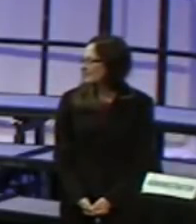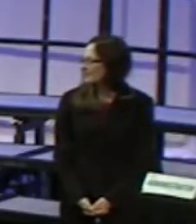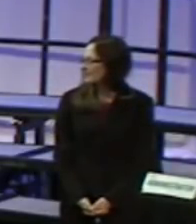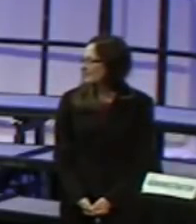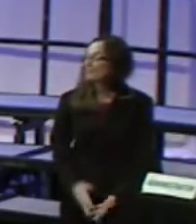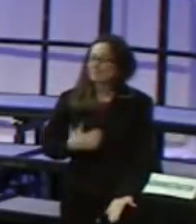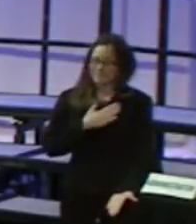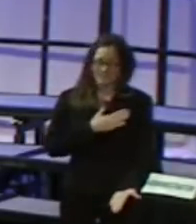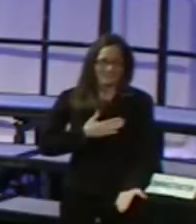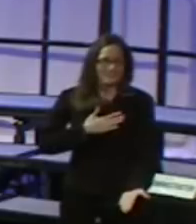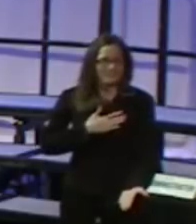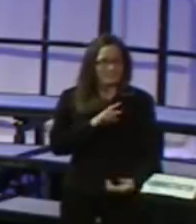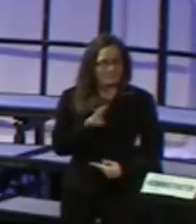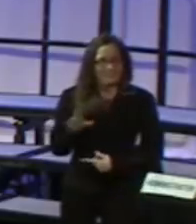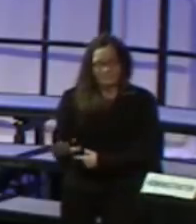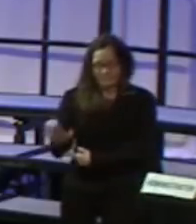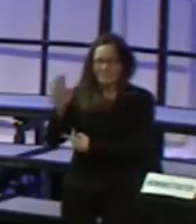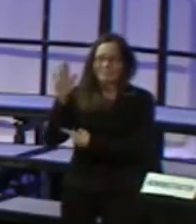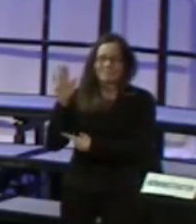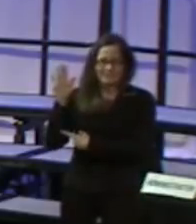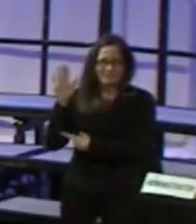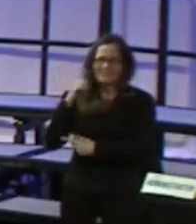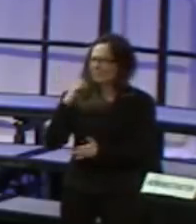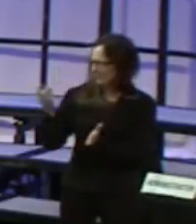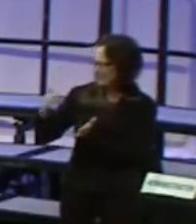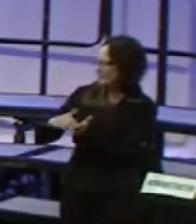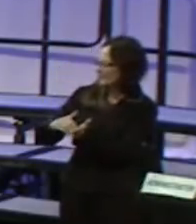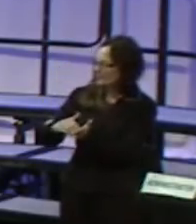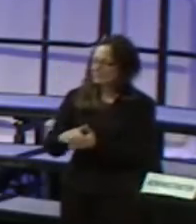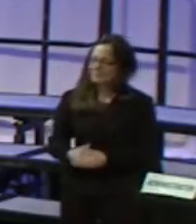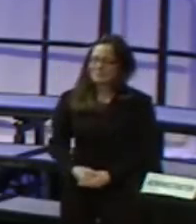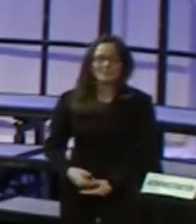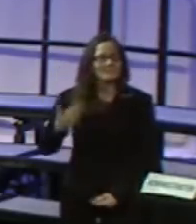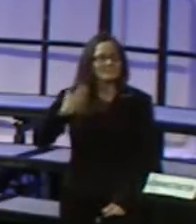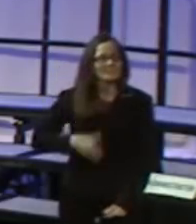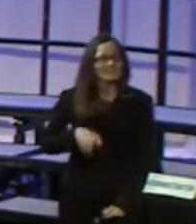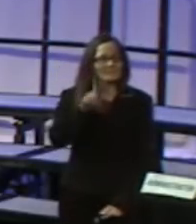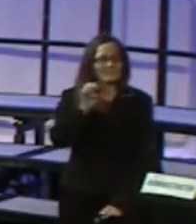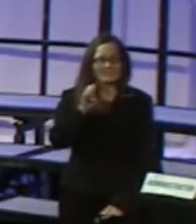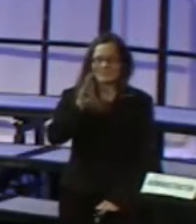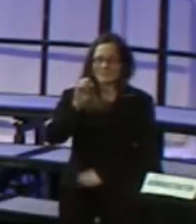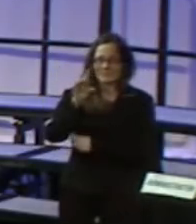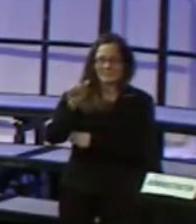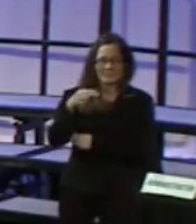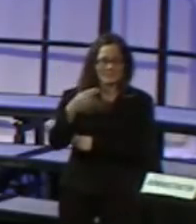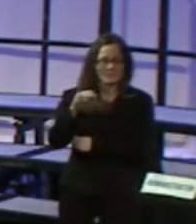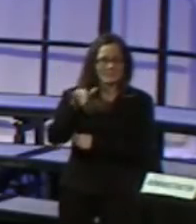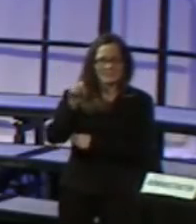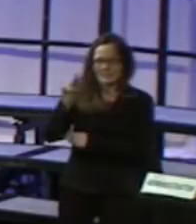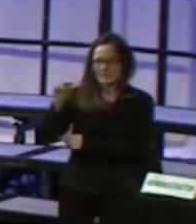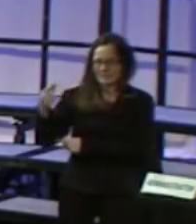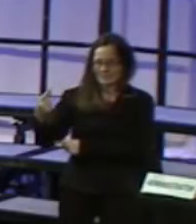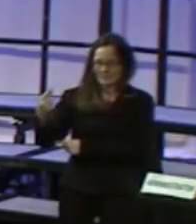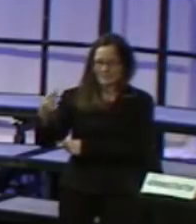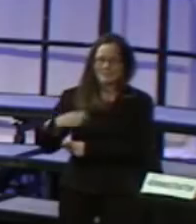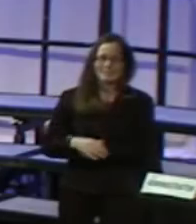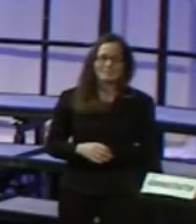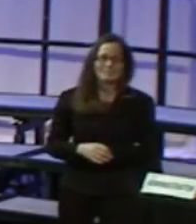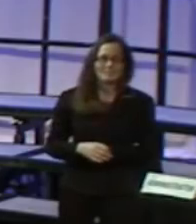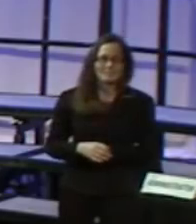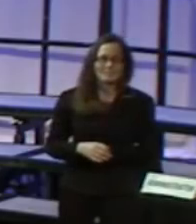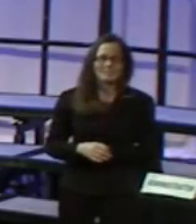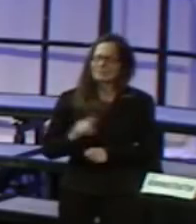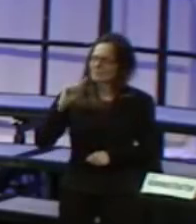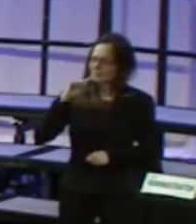Please raise your right hand and repeat after me. I, Deborah Jung, I, Deborah Young, do solemnly affirm